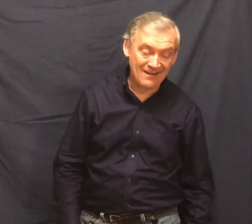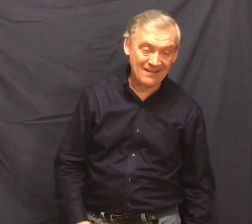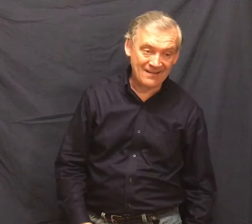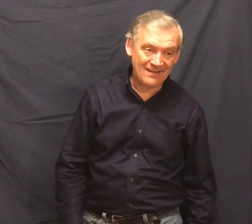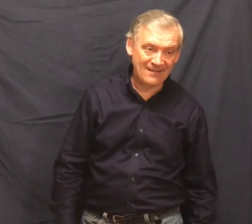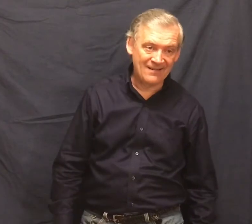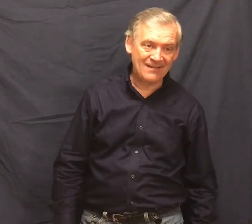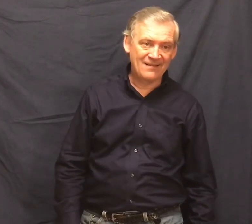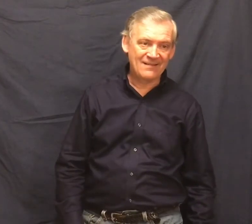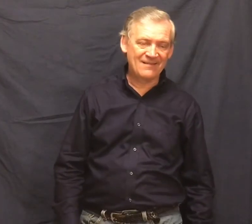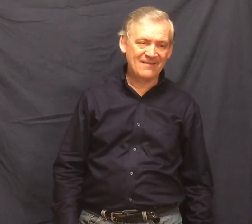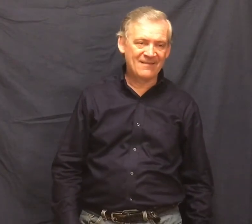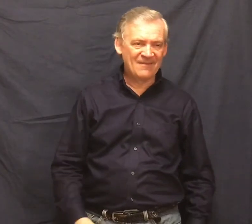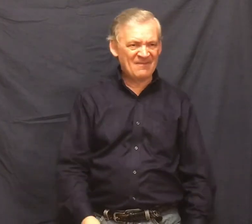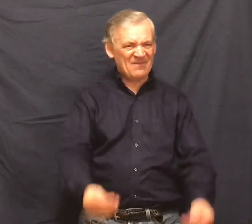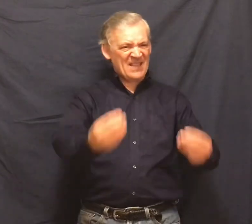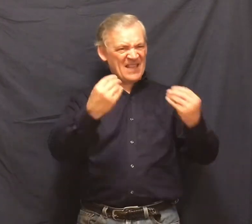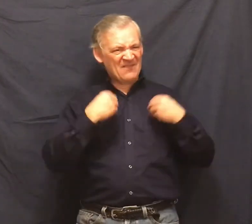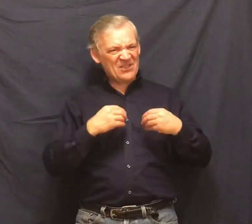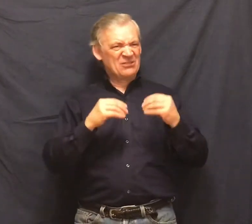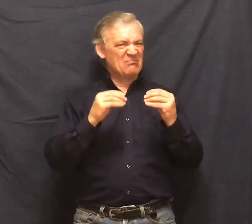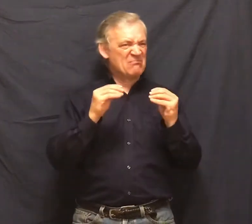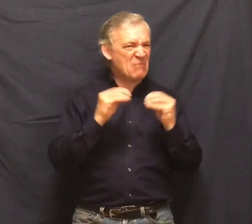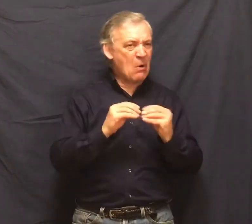Give us more like The Dark Rider.